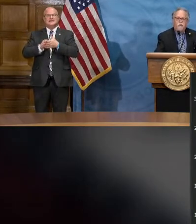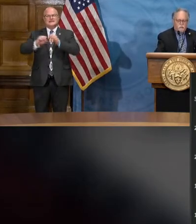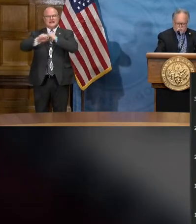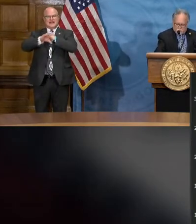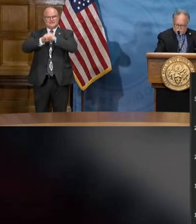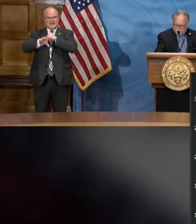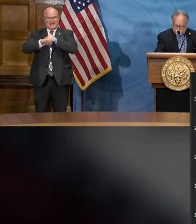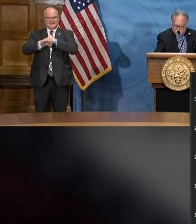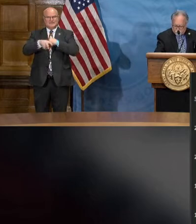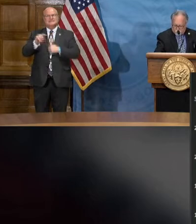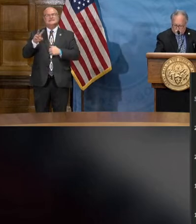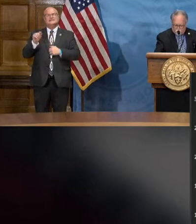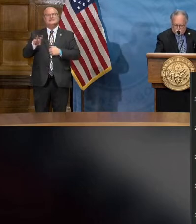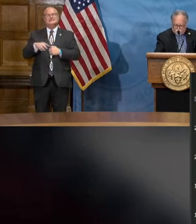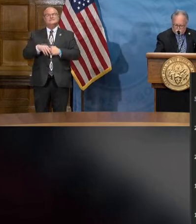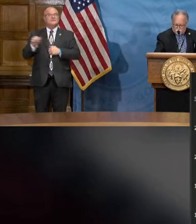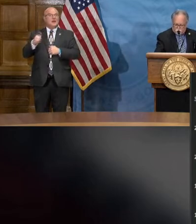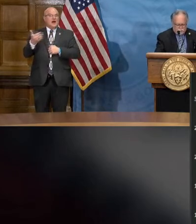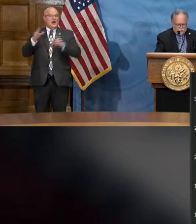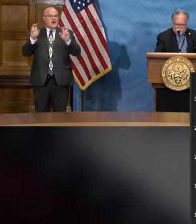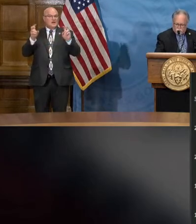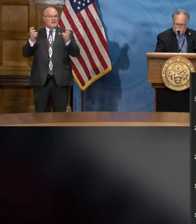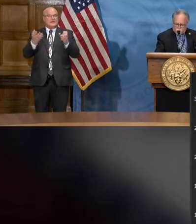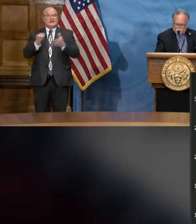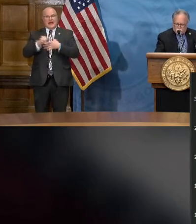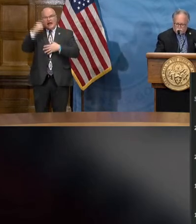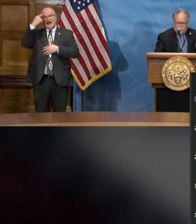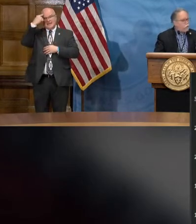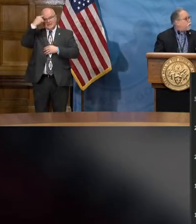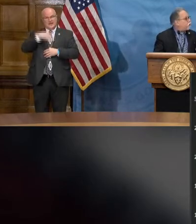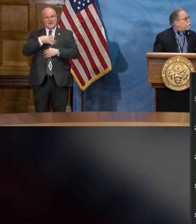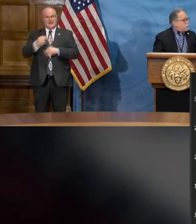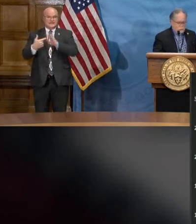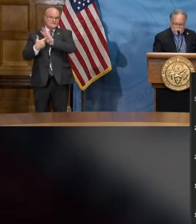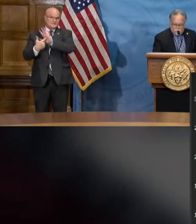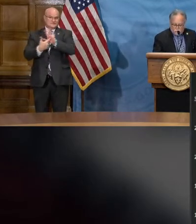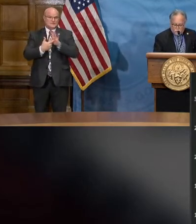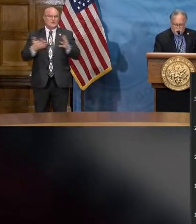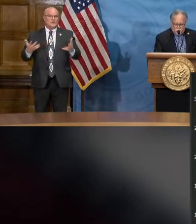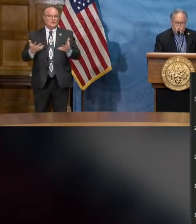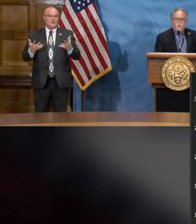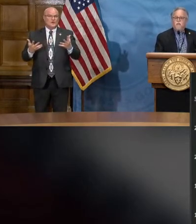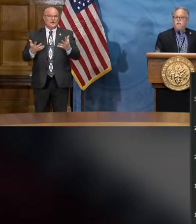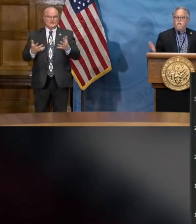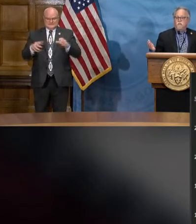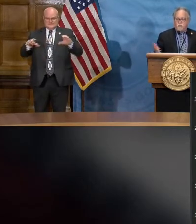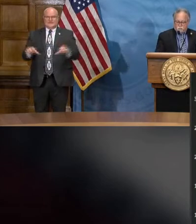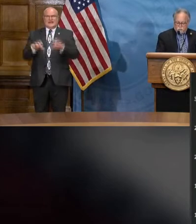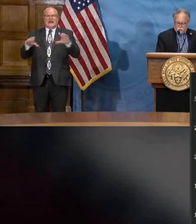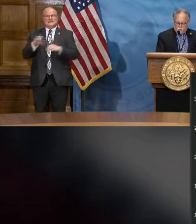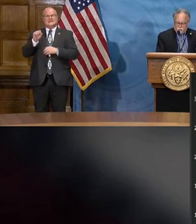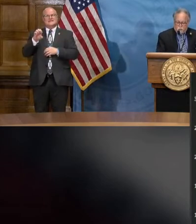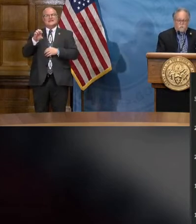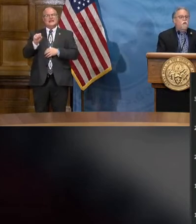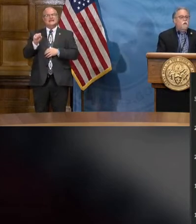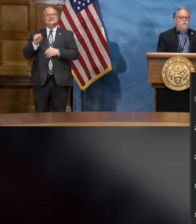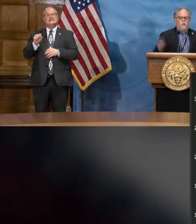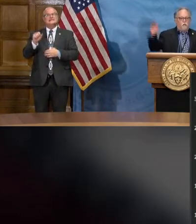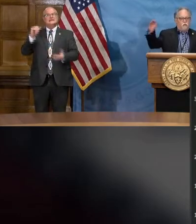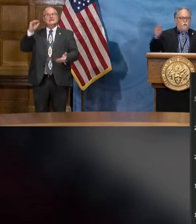ad. Other issues that I think I would like to point out are that our active cases, as mentioned by the governor,